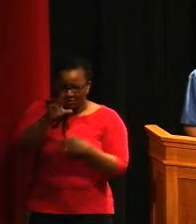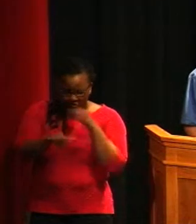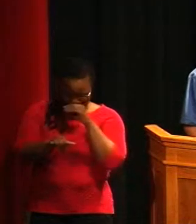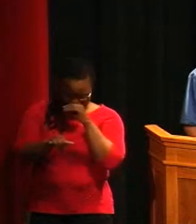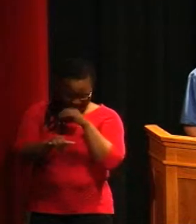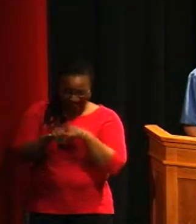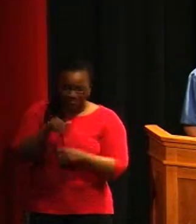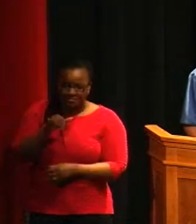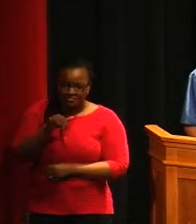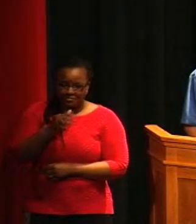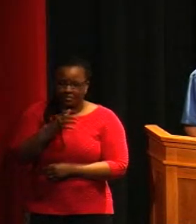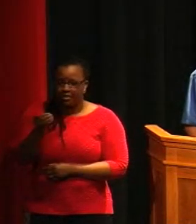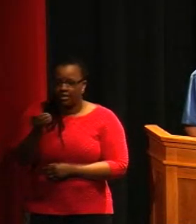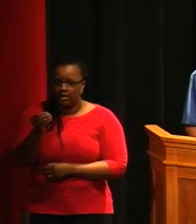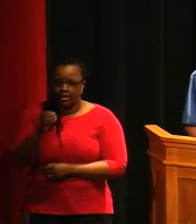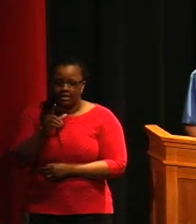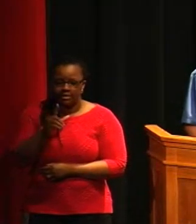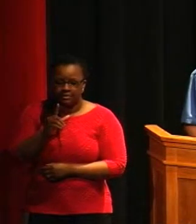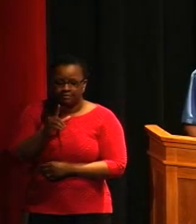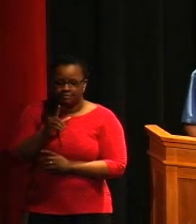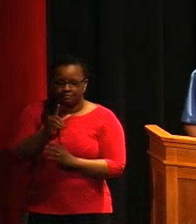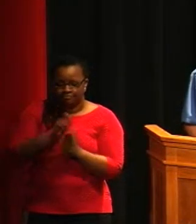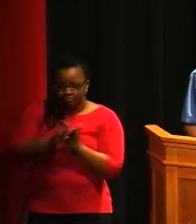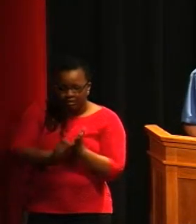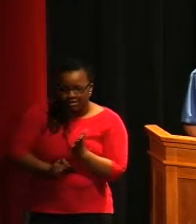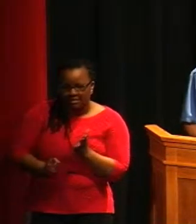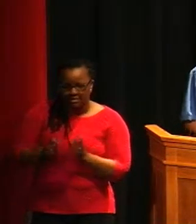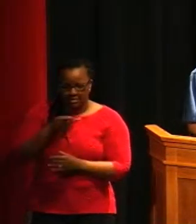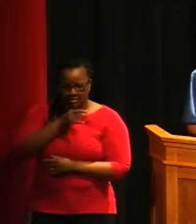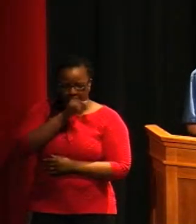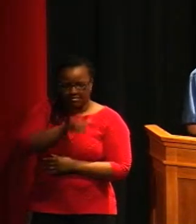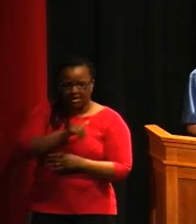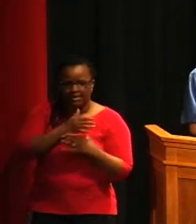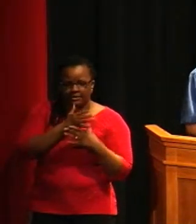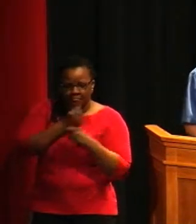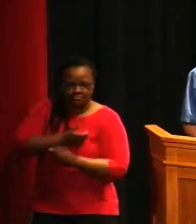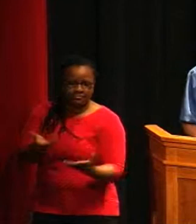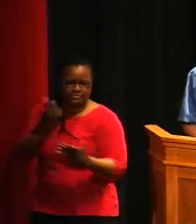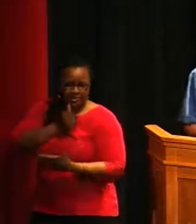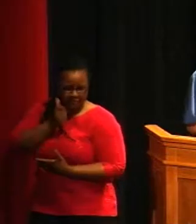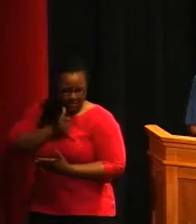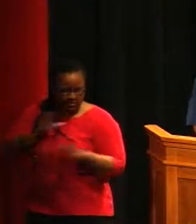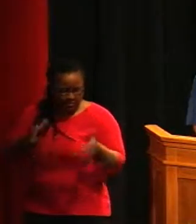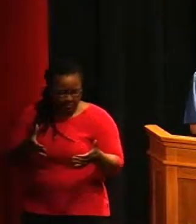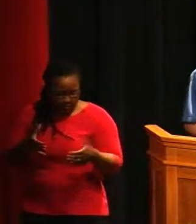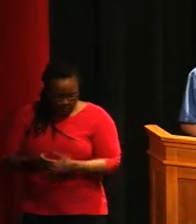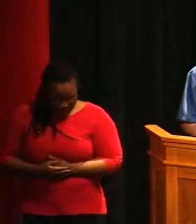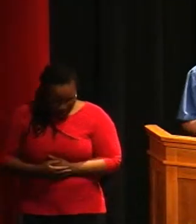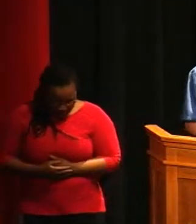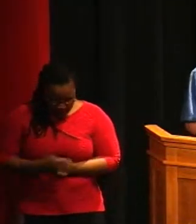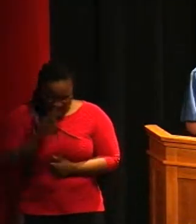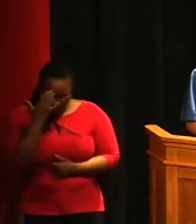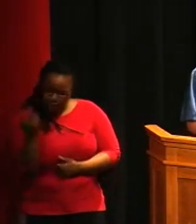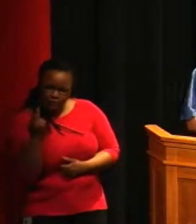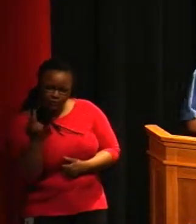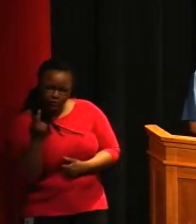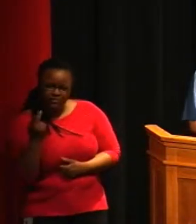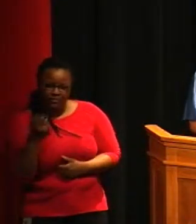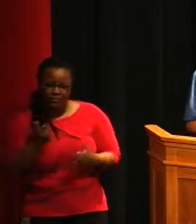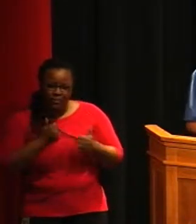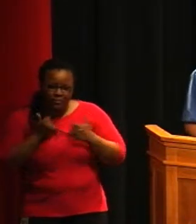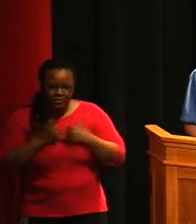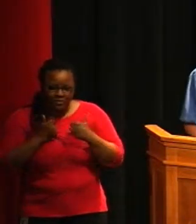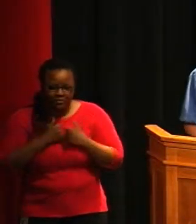Patty Worsham shares in her classes every day. I knew that she and I would be survivors of Rod